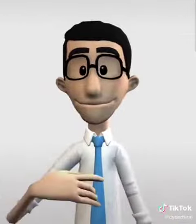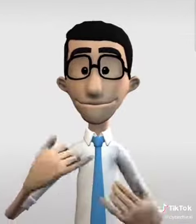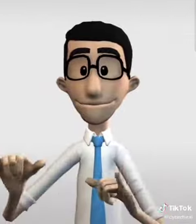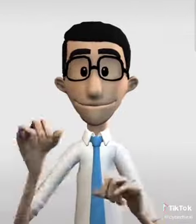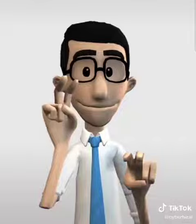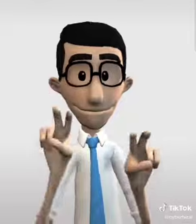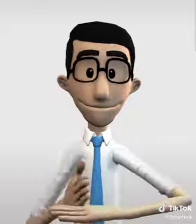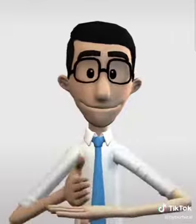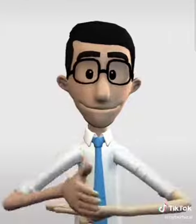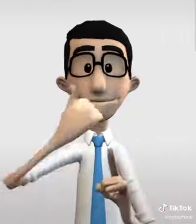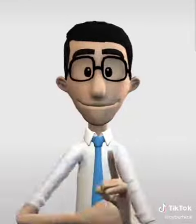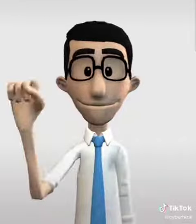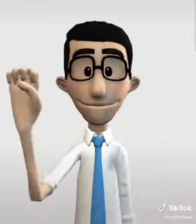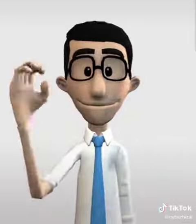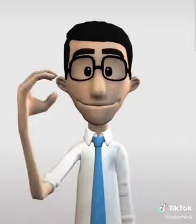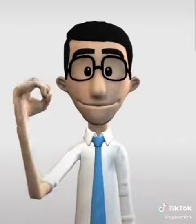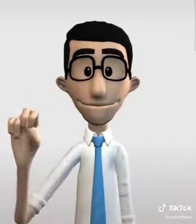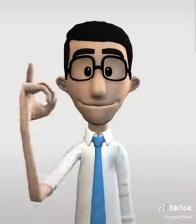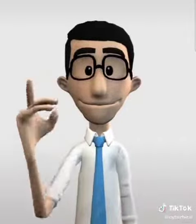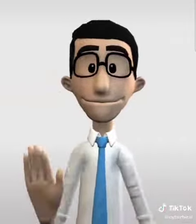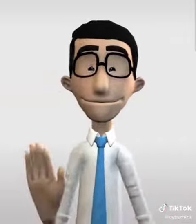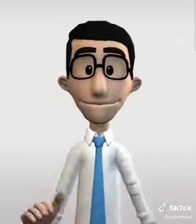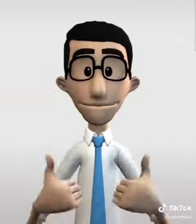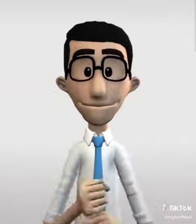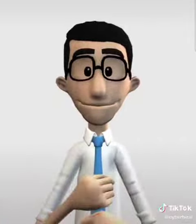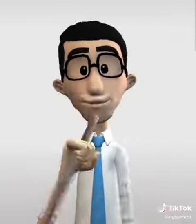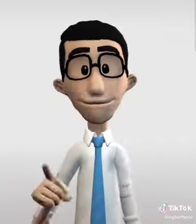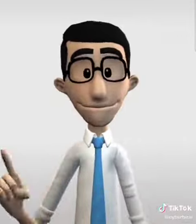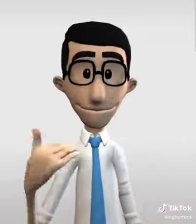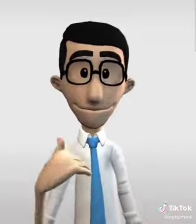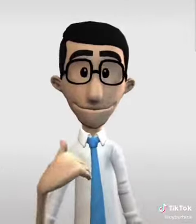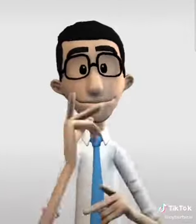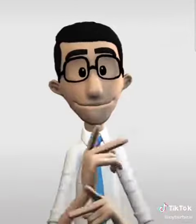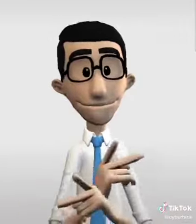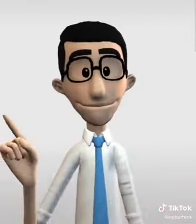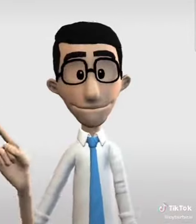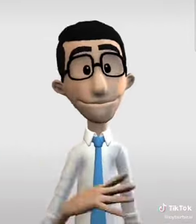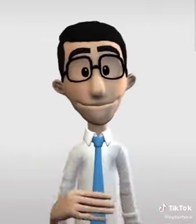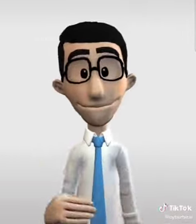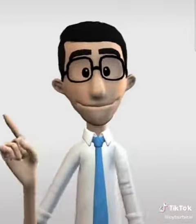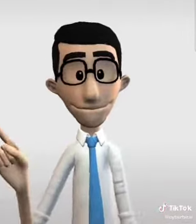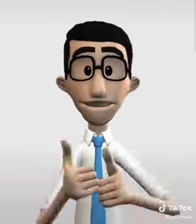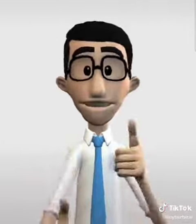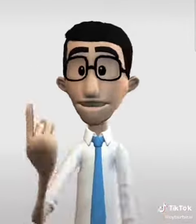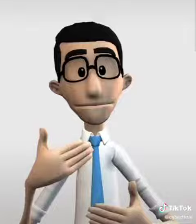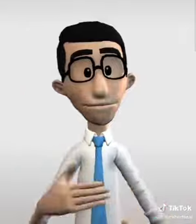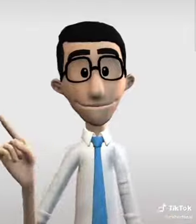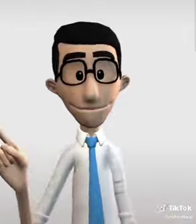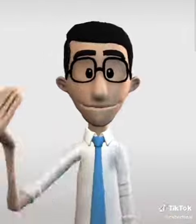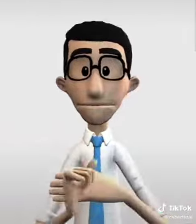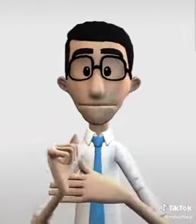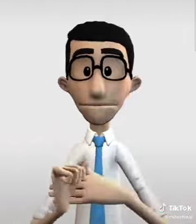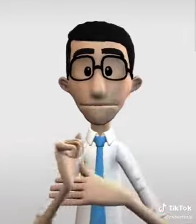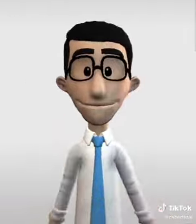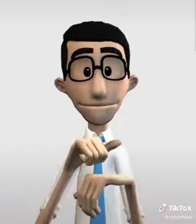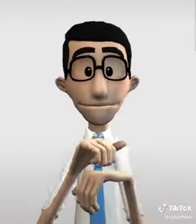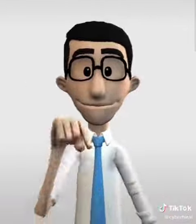watch over every second of her life to make sure that she is safe and to keep her and everyone close to her out of danger. Send this